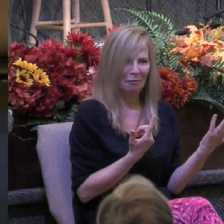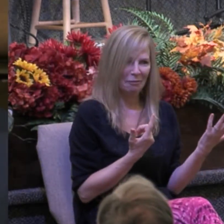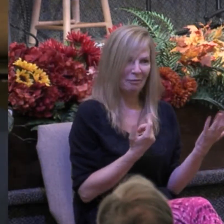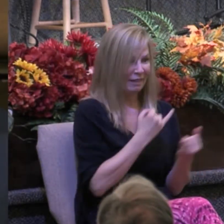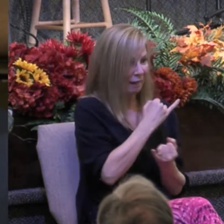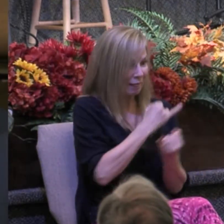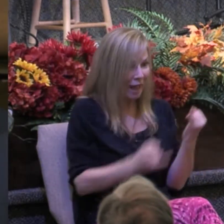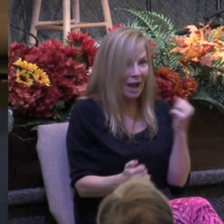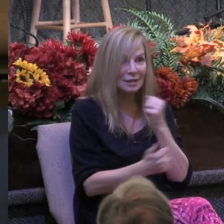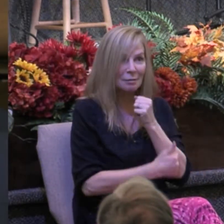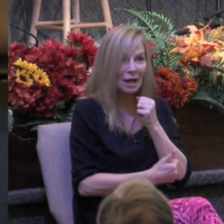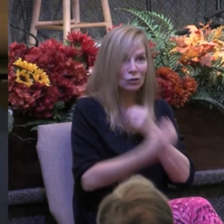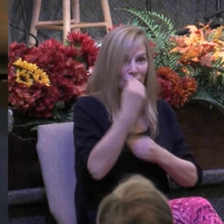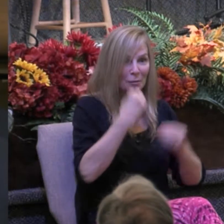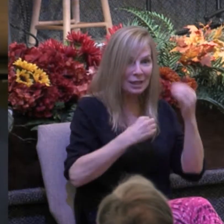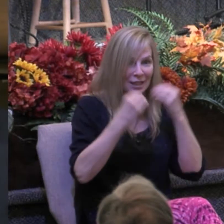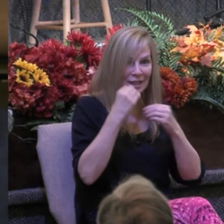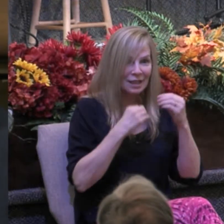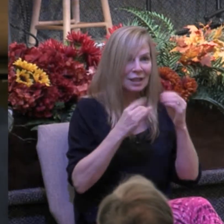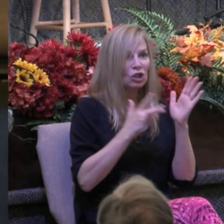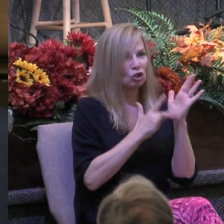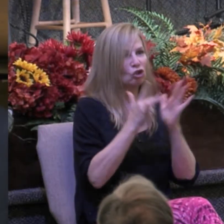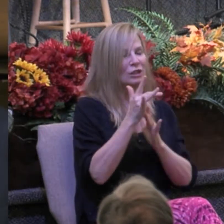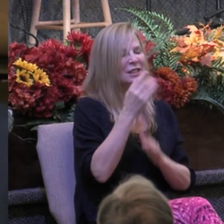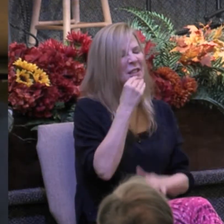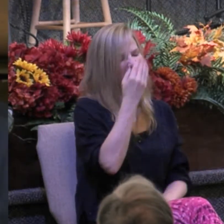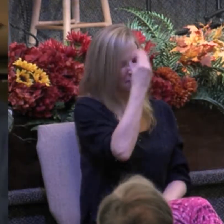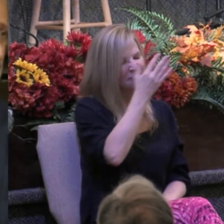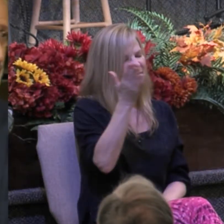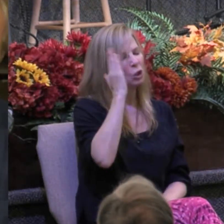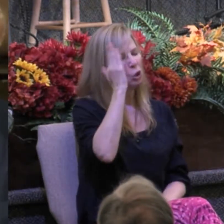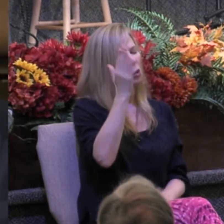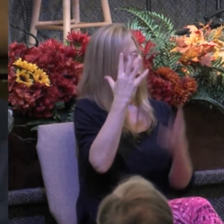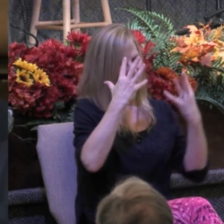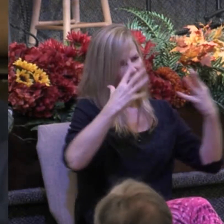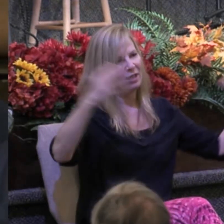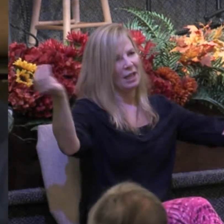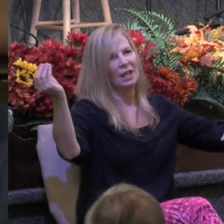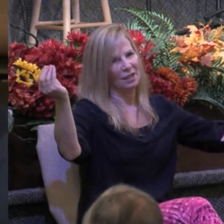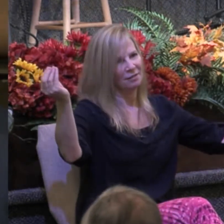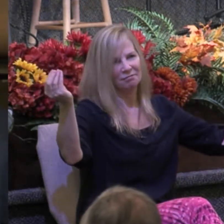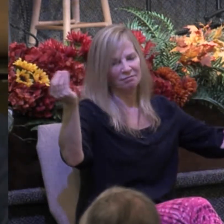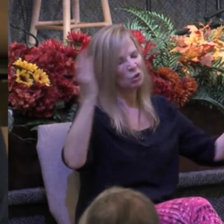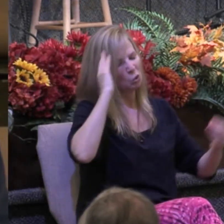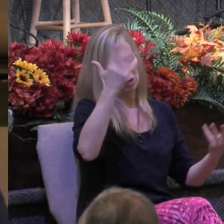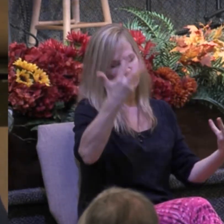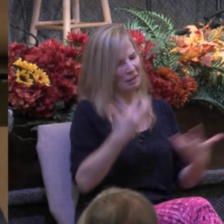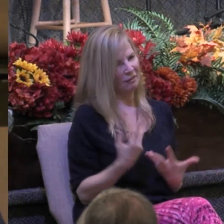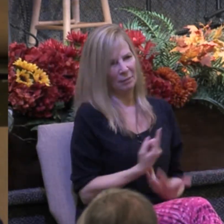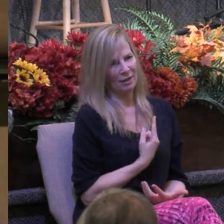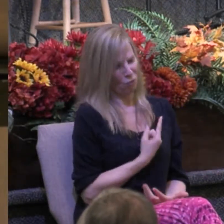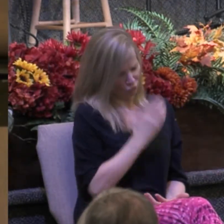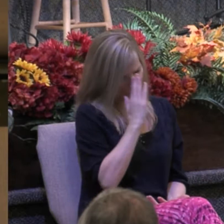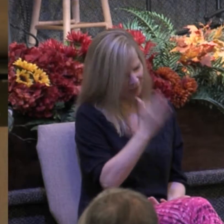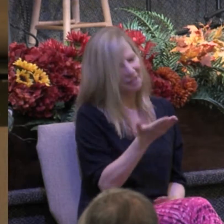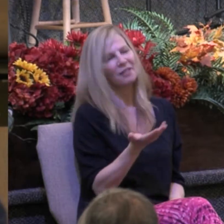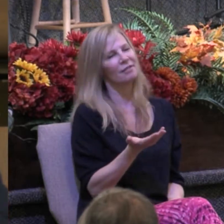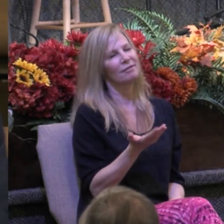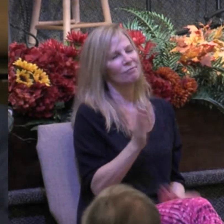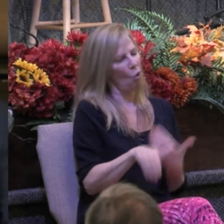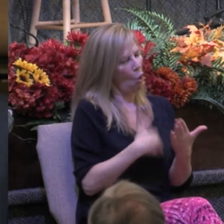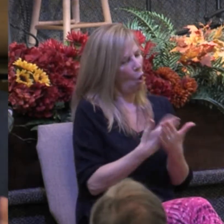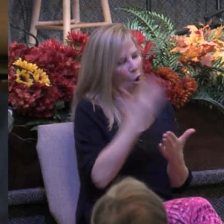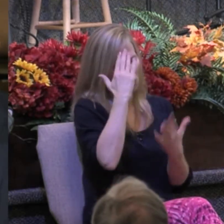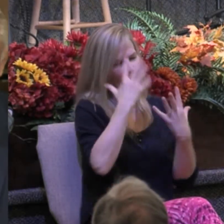meal, Jesus had predicted that all of them were going to flee and abandon him. He said, you'll all fall